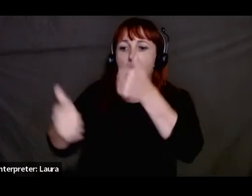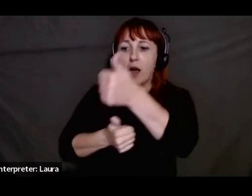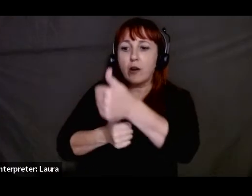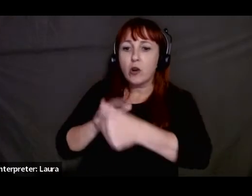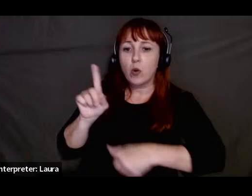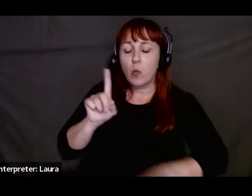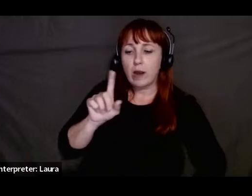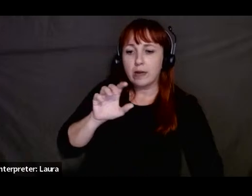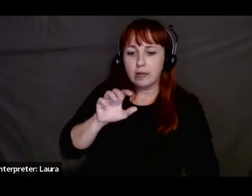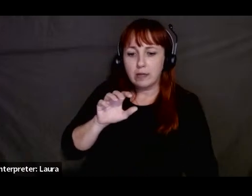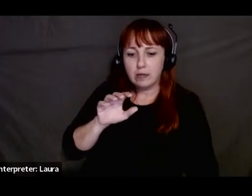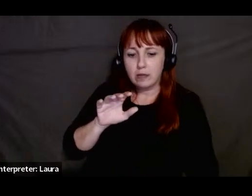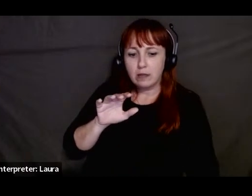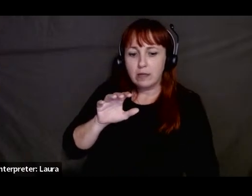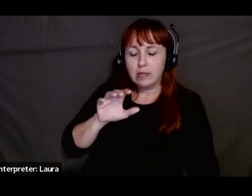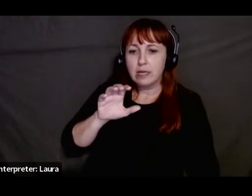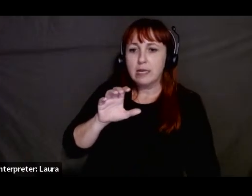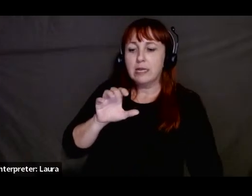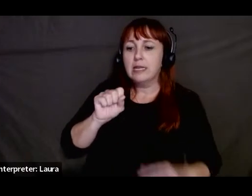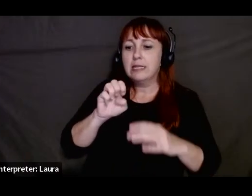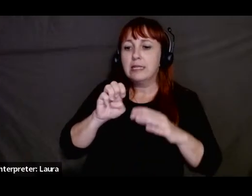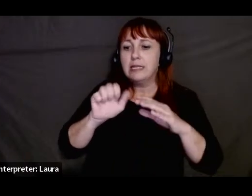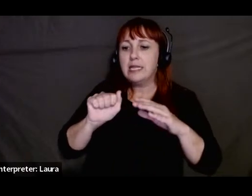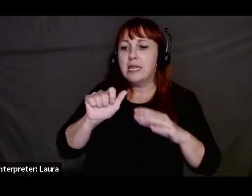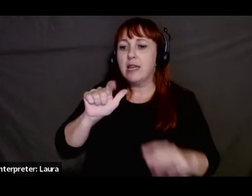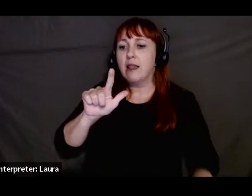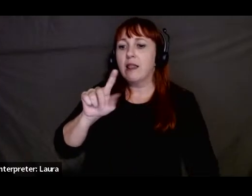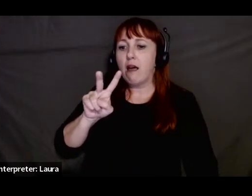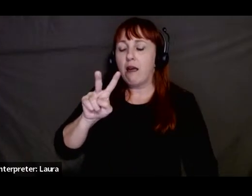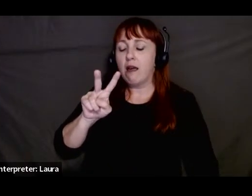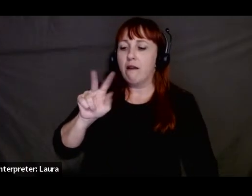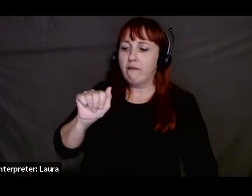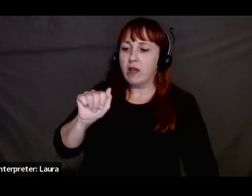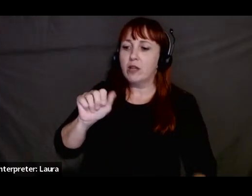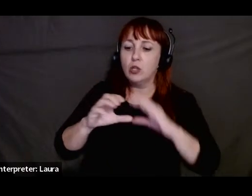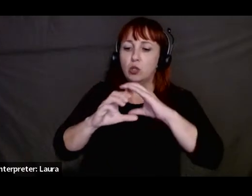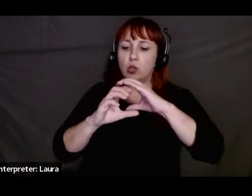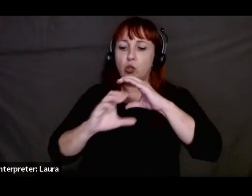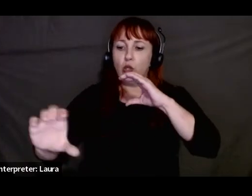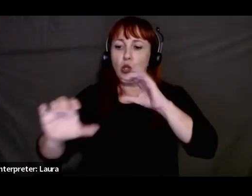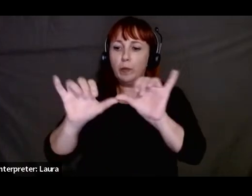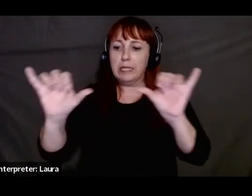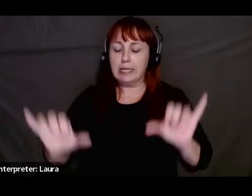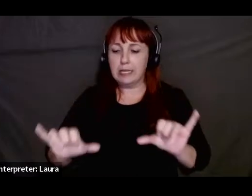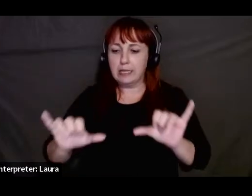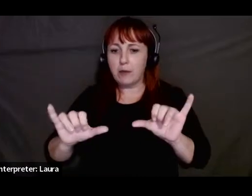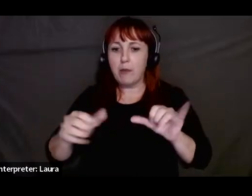sea lava tube cave system, a